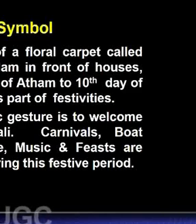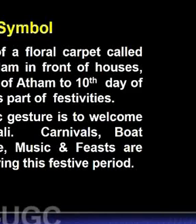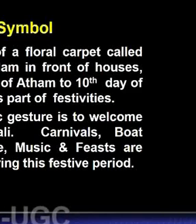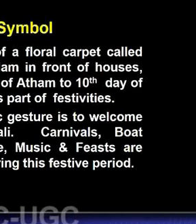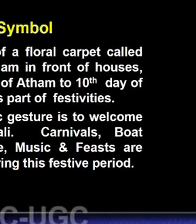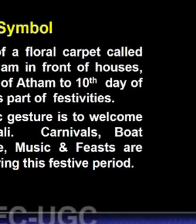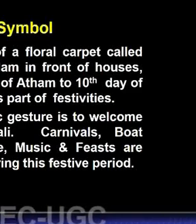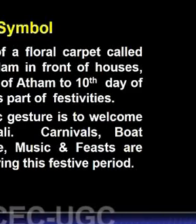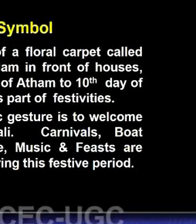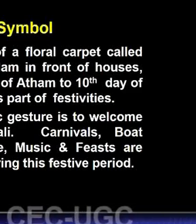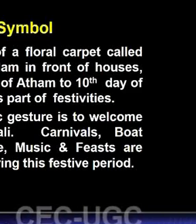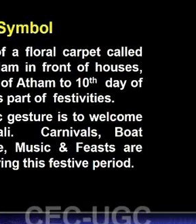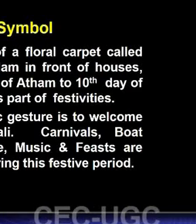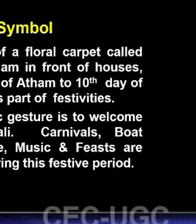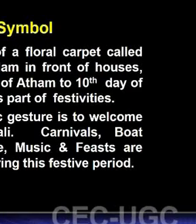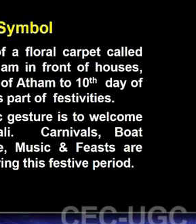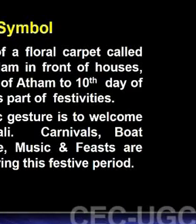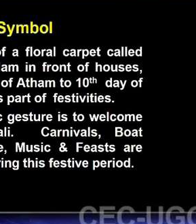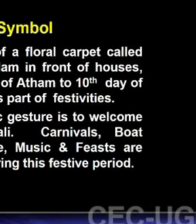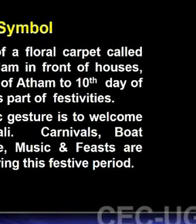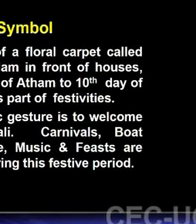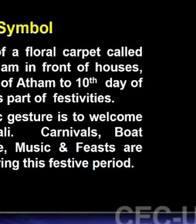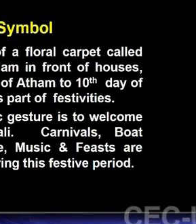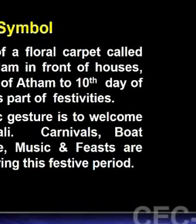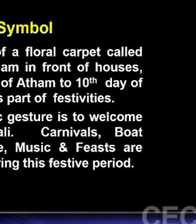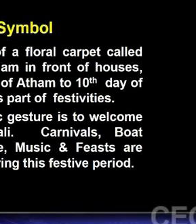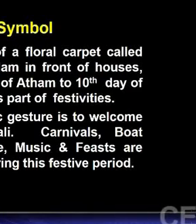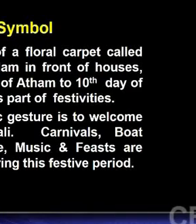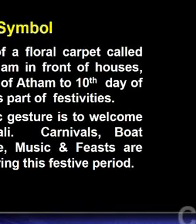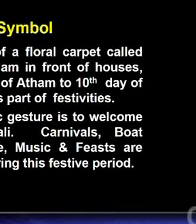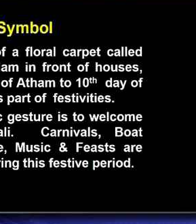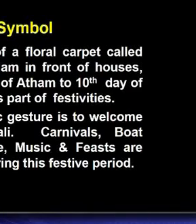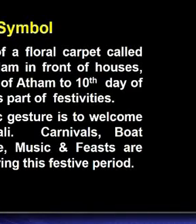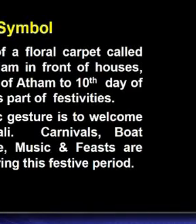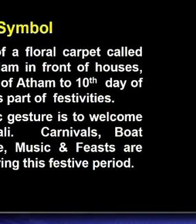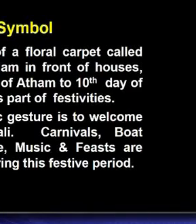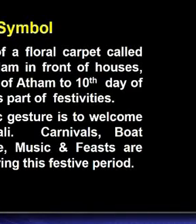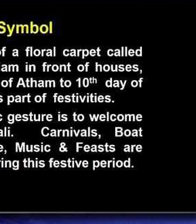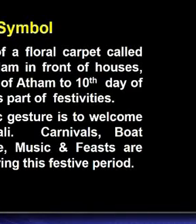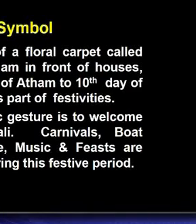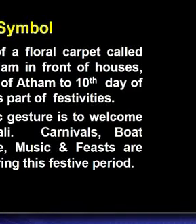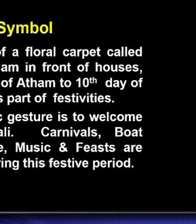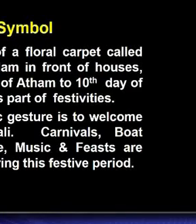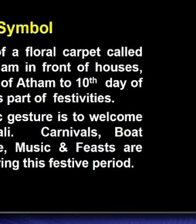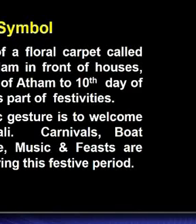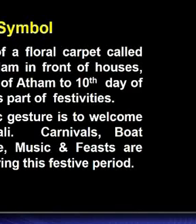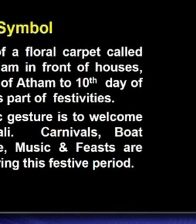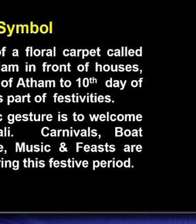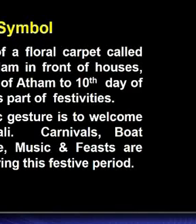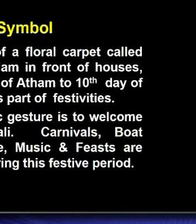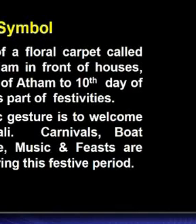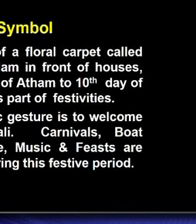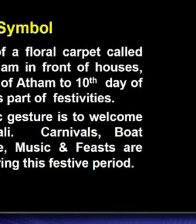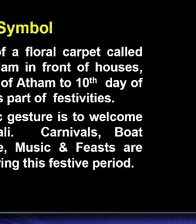part of the festivities. And this symbolic gesture is to welcome King Mahabali. Carnivals, boat races,